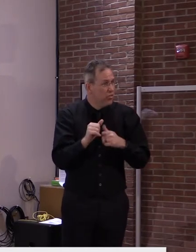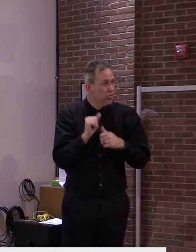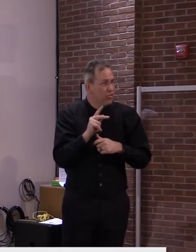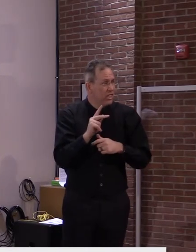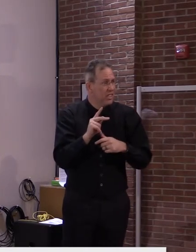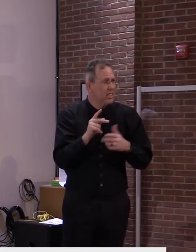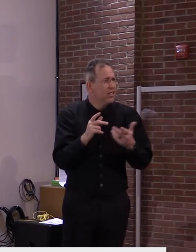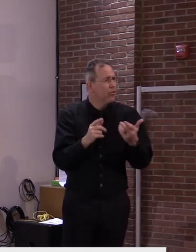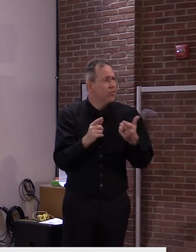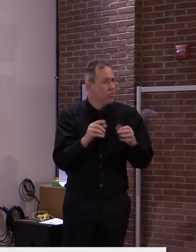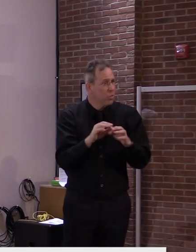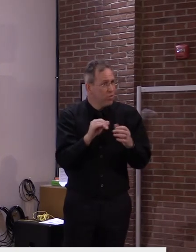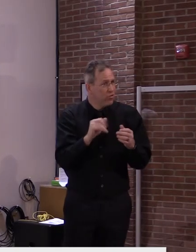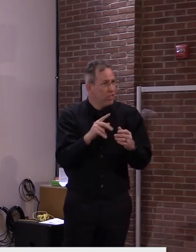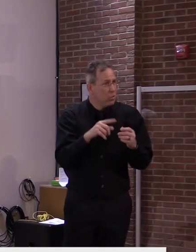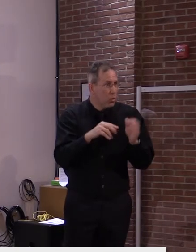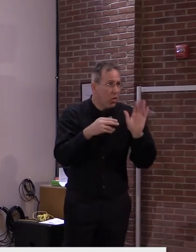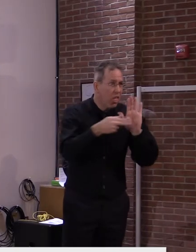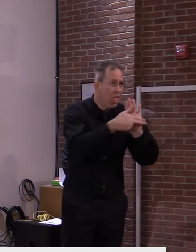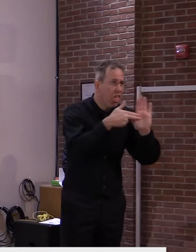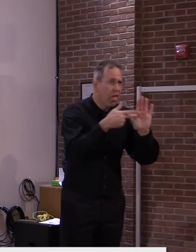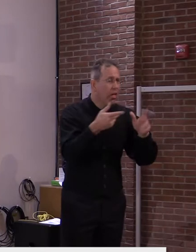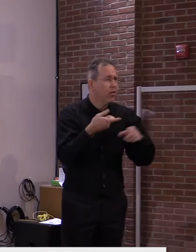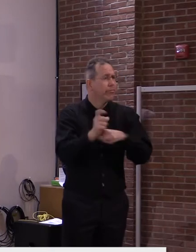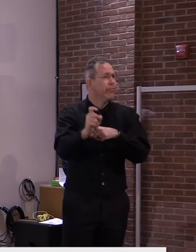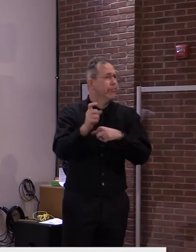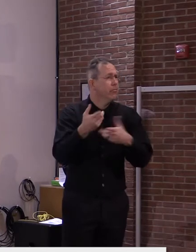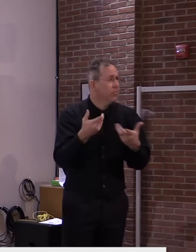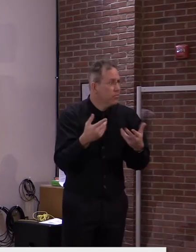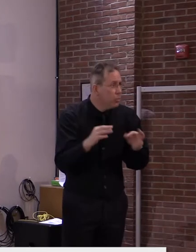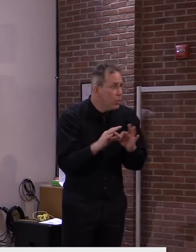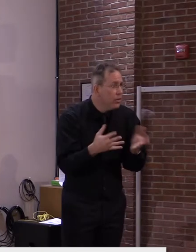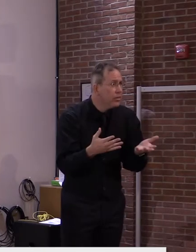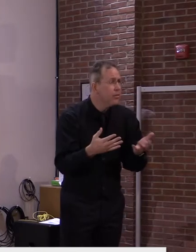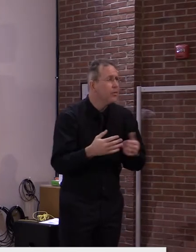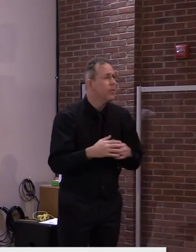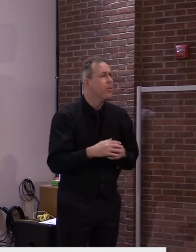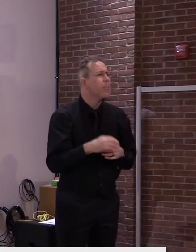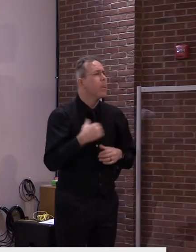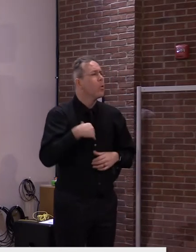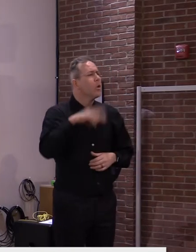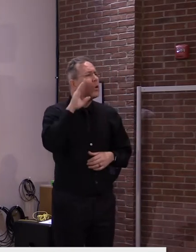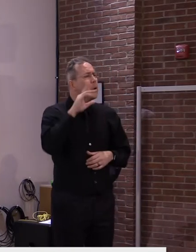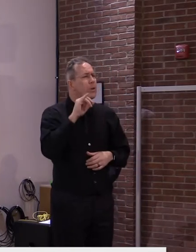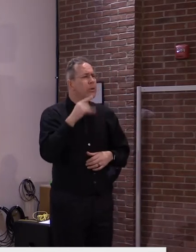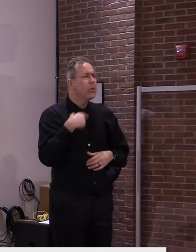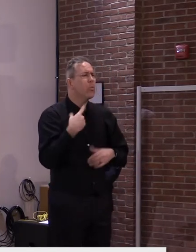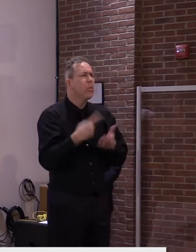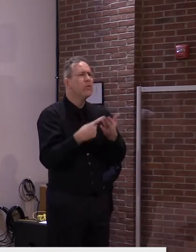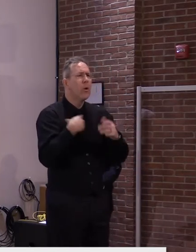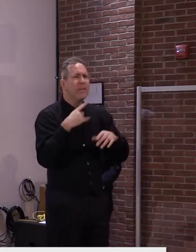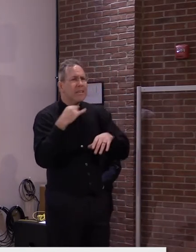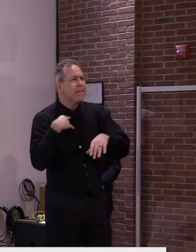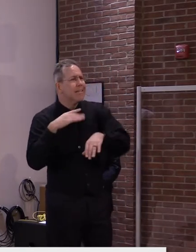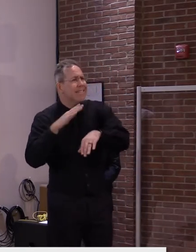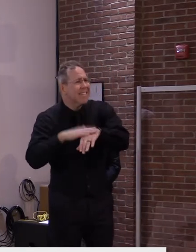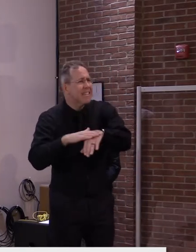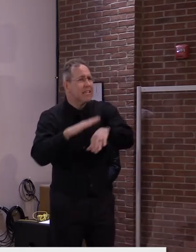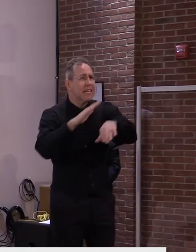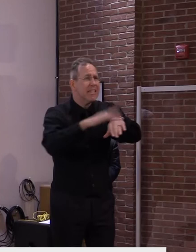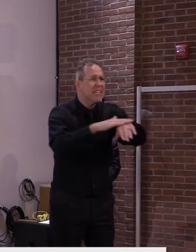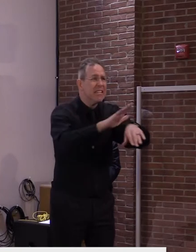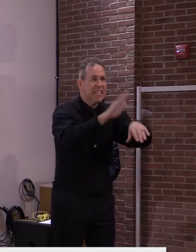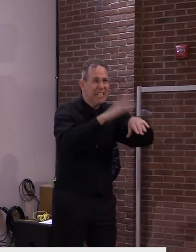people numerous times to situations that occur around the state because there are public health implications and they need to know about